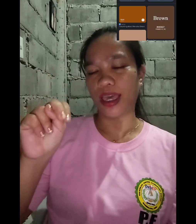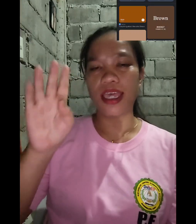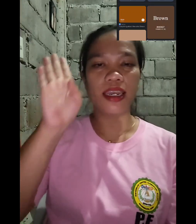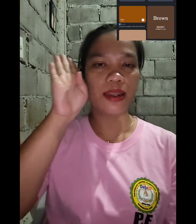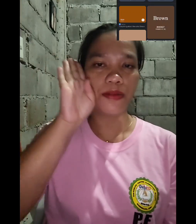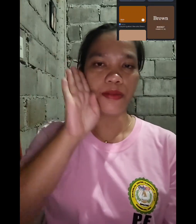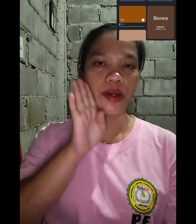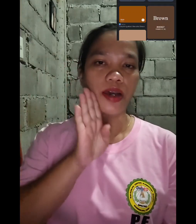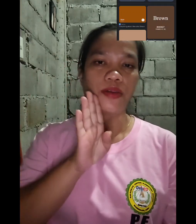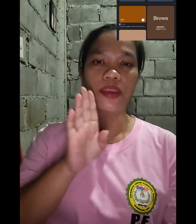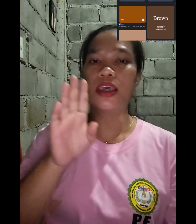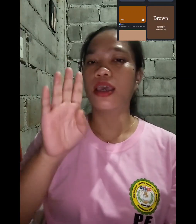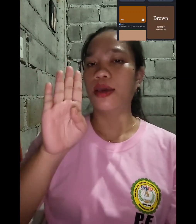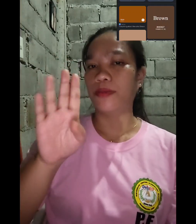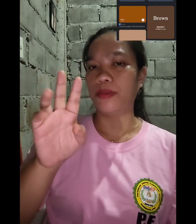B-R-O-W-N, brown.